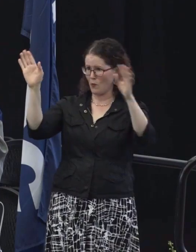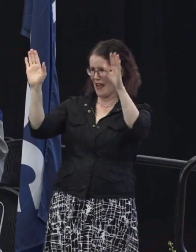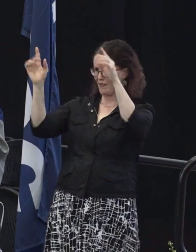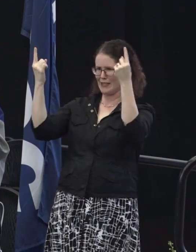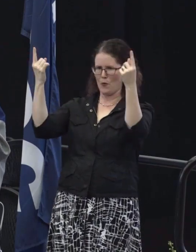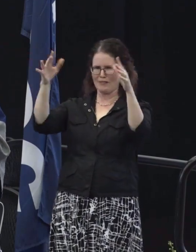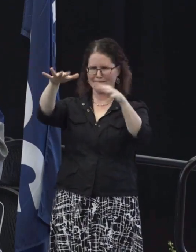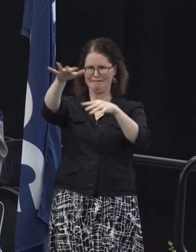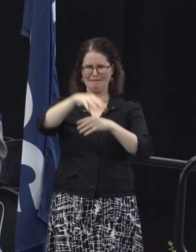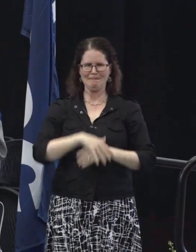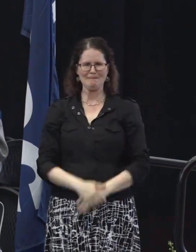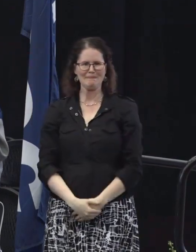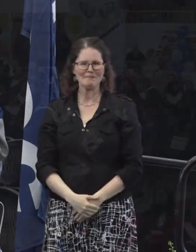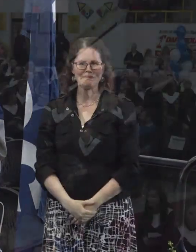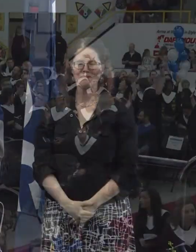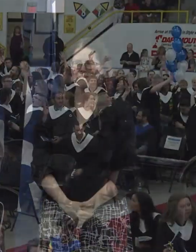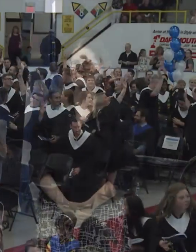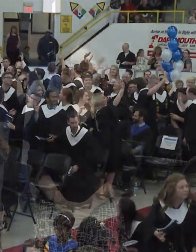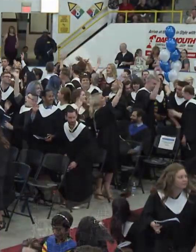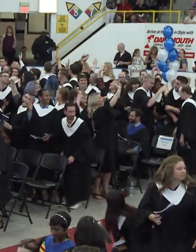to somebody in the audience.